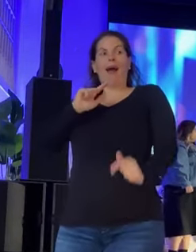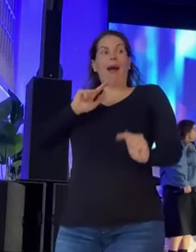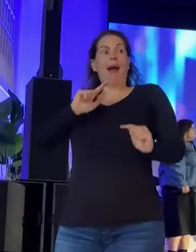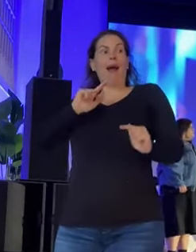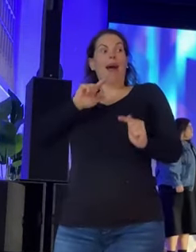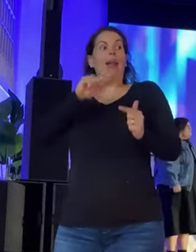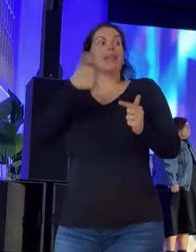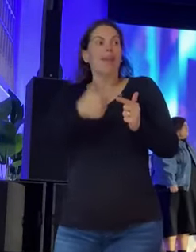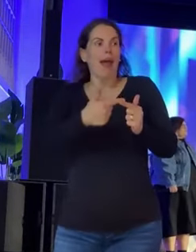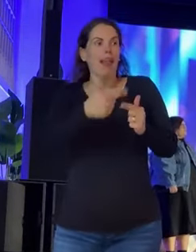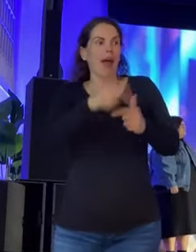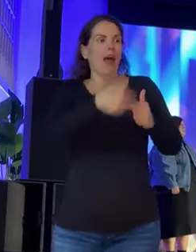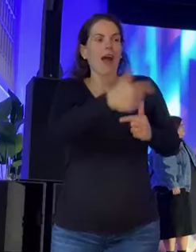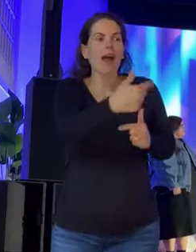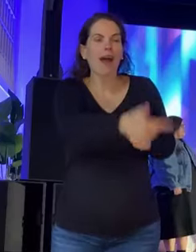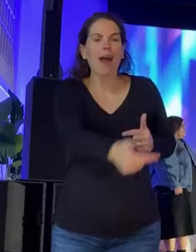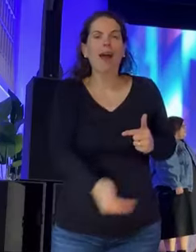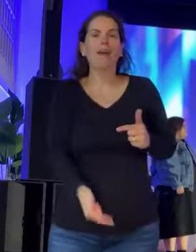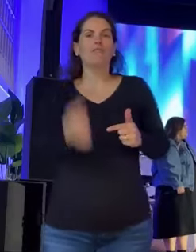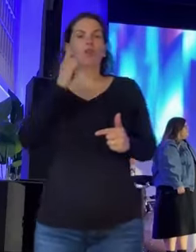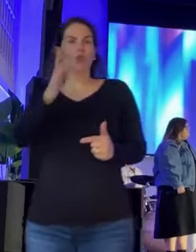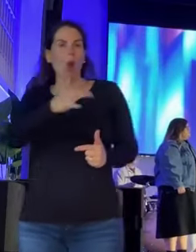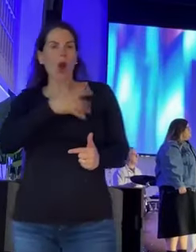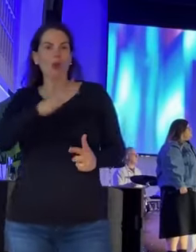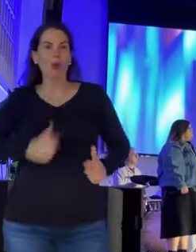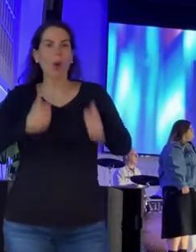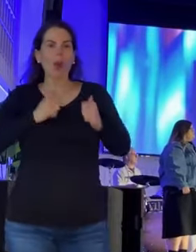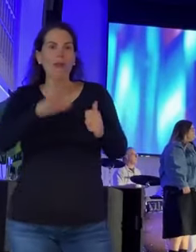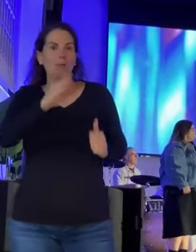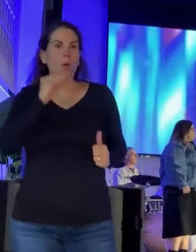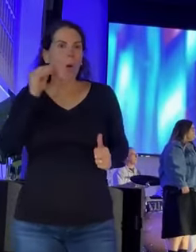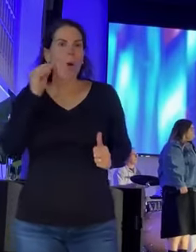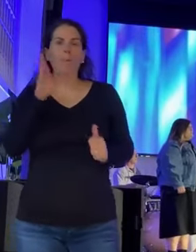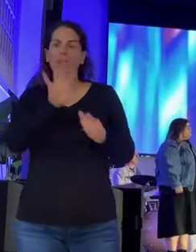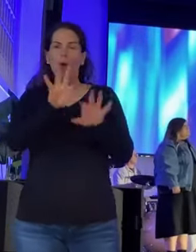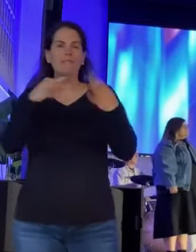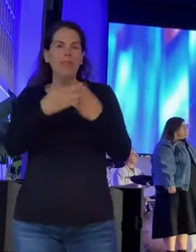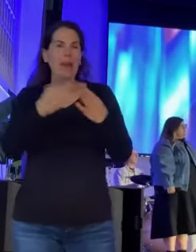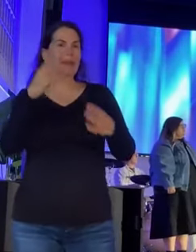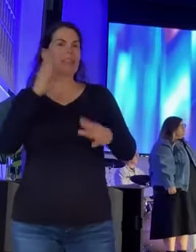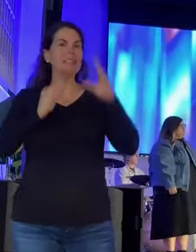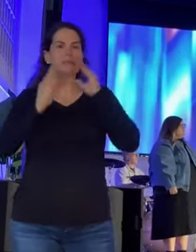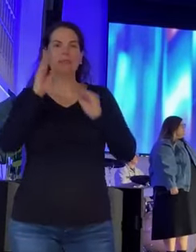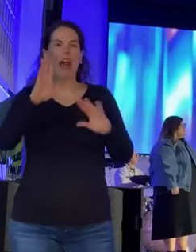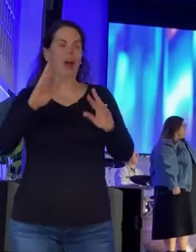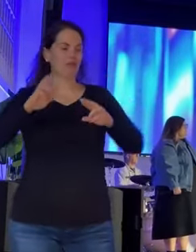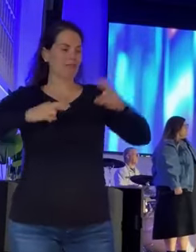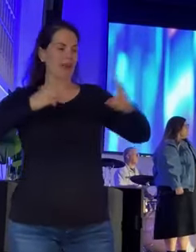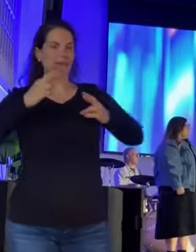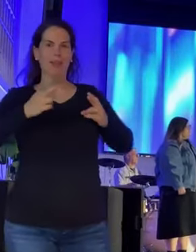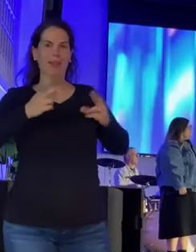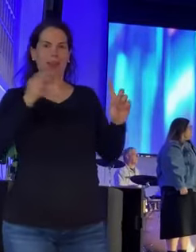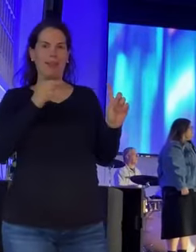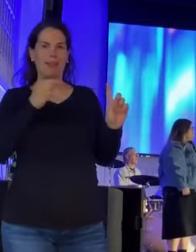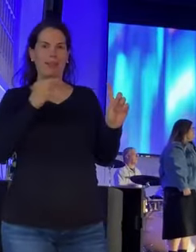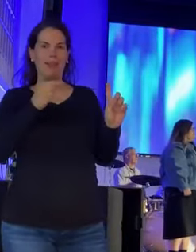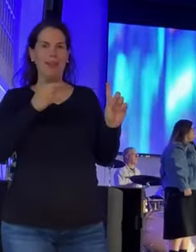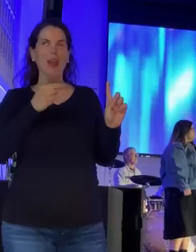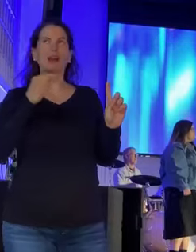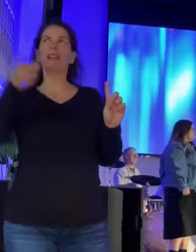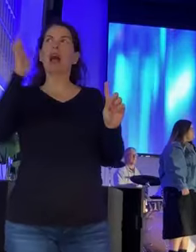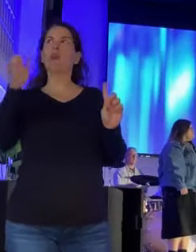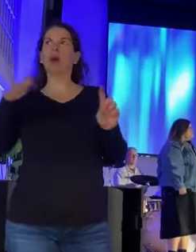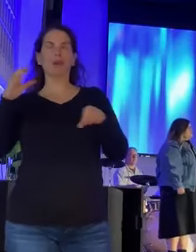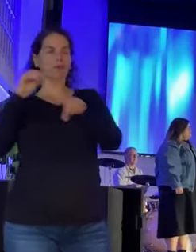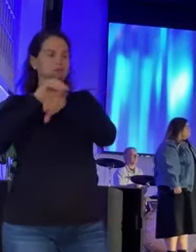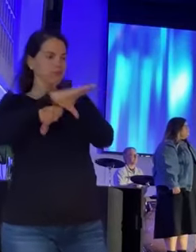heart, to your life, to your home, to your family. What He wants to do is He wants to